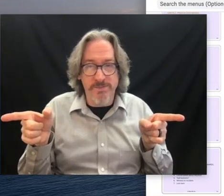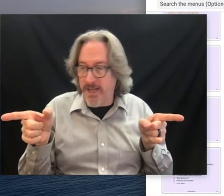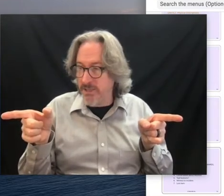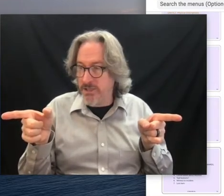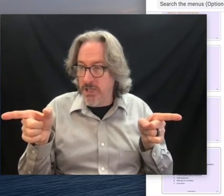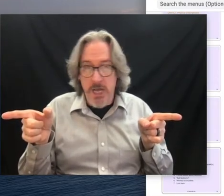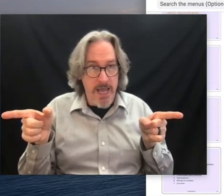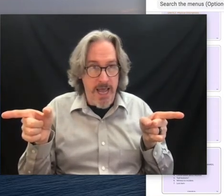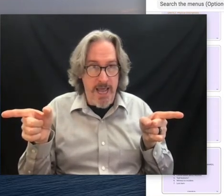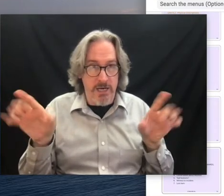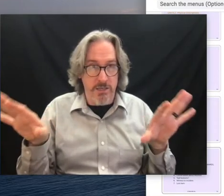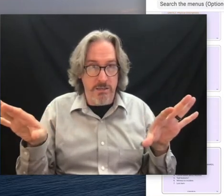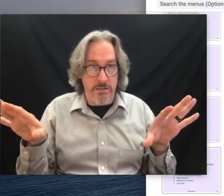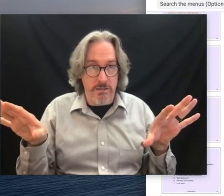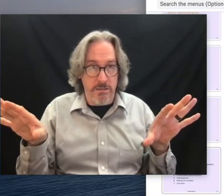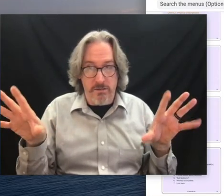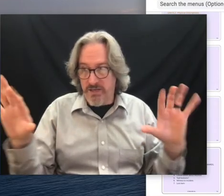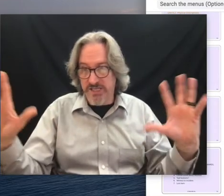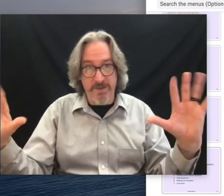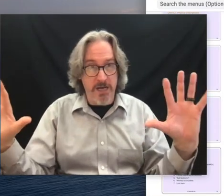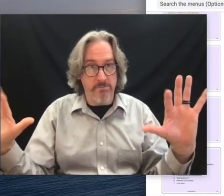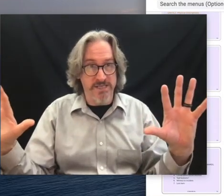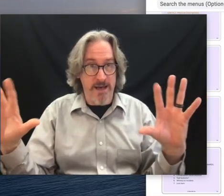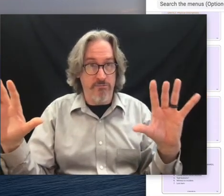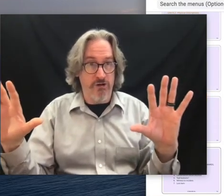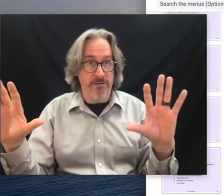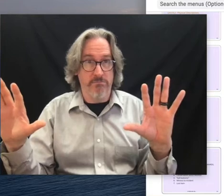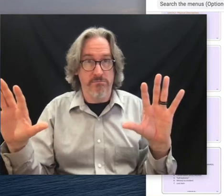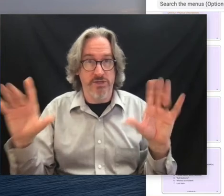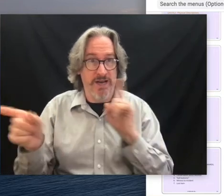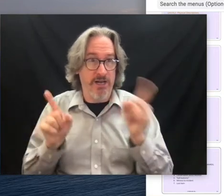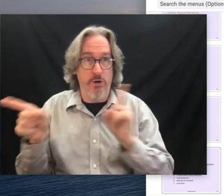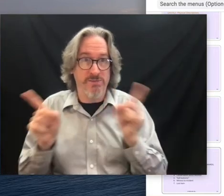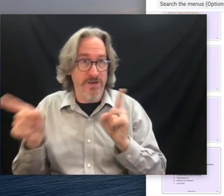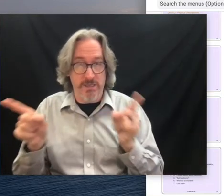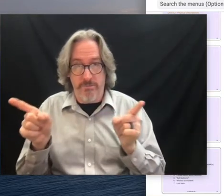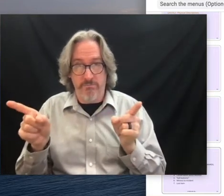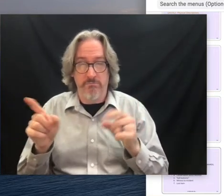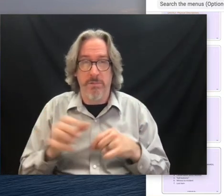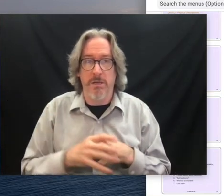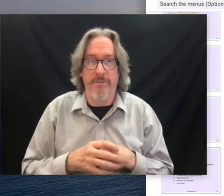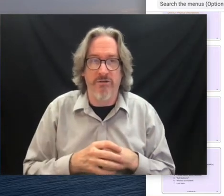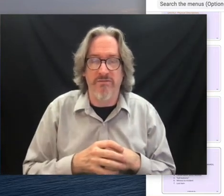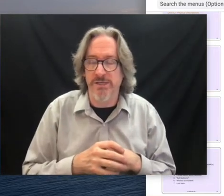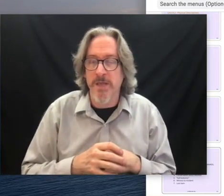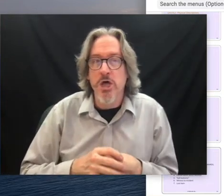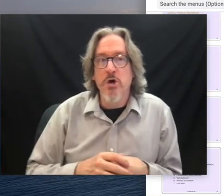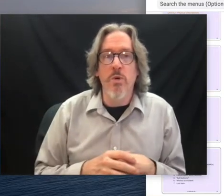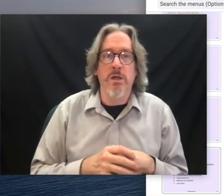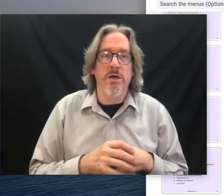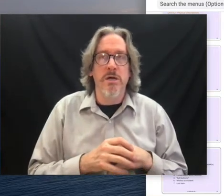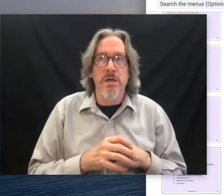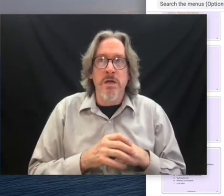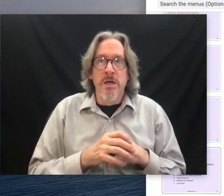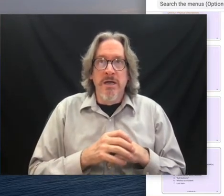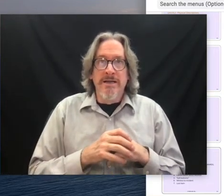to a space and this becomes them, right? So that I can always point to them and make reference.